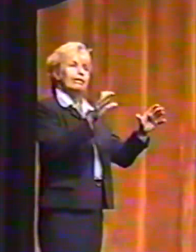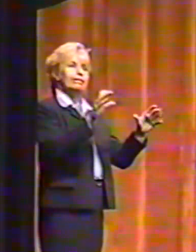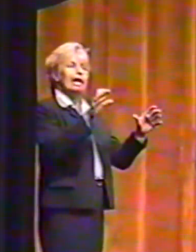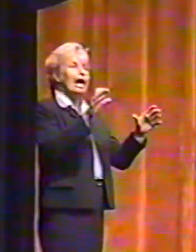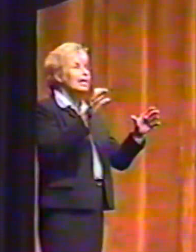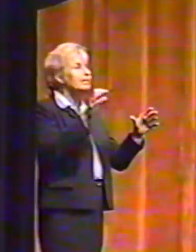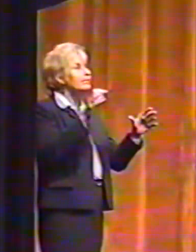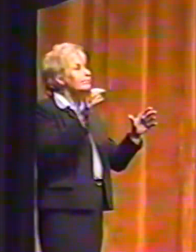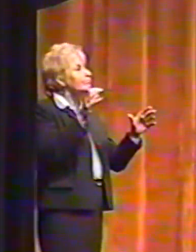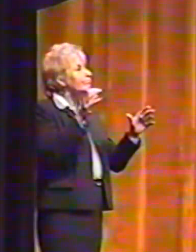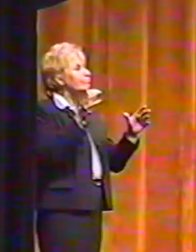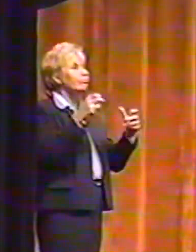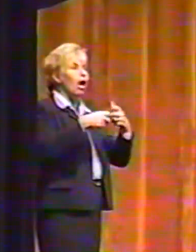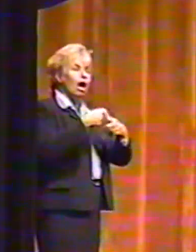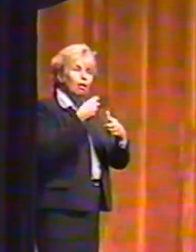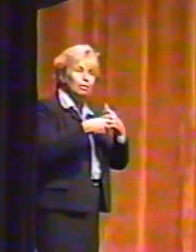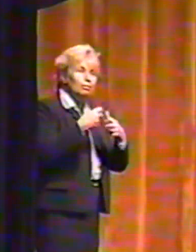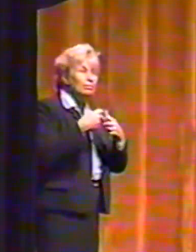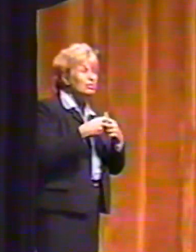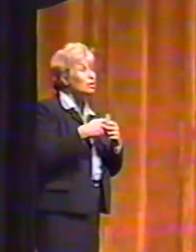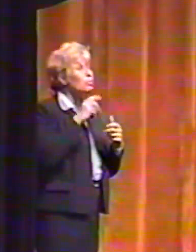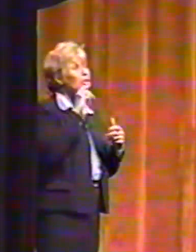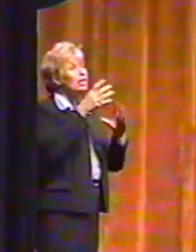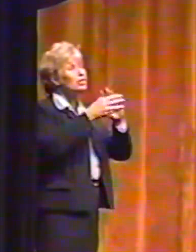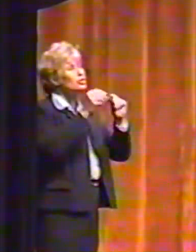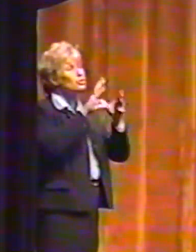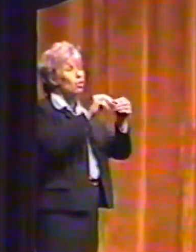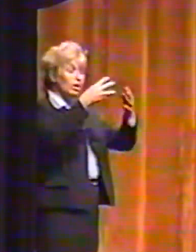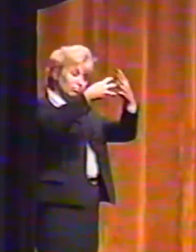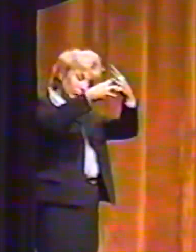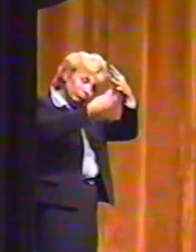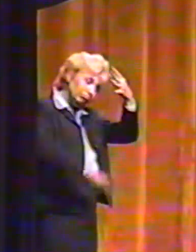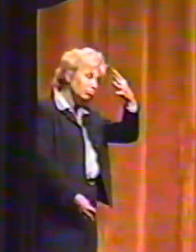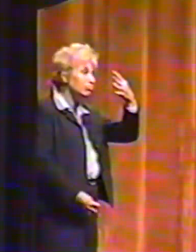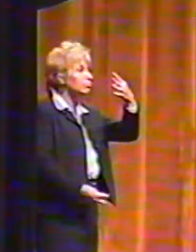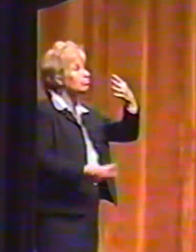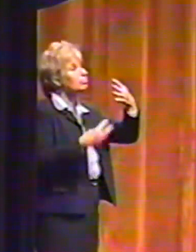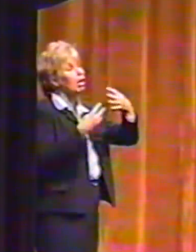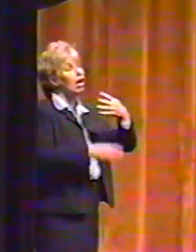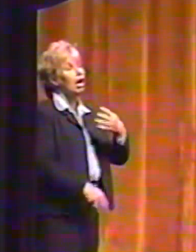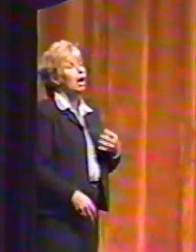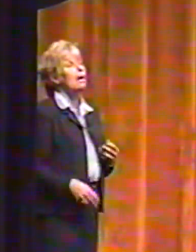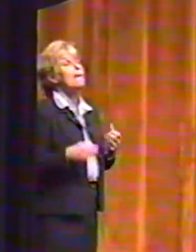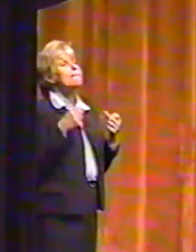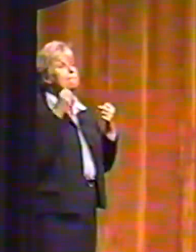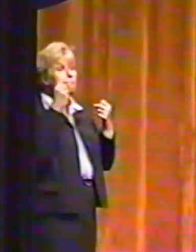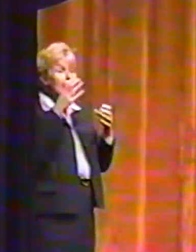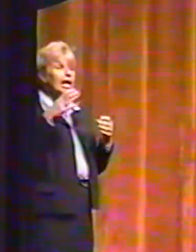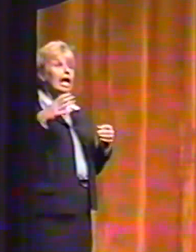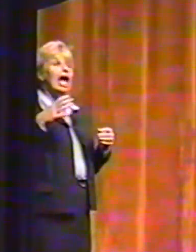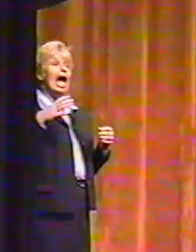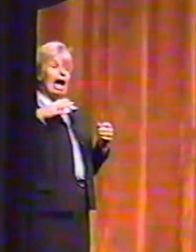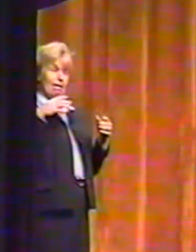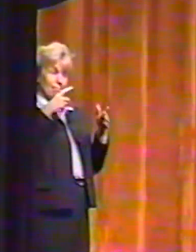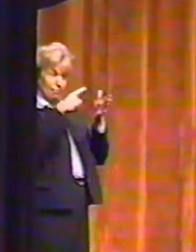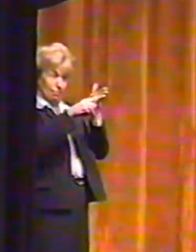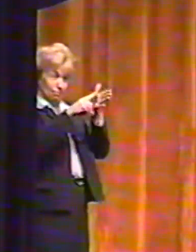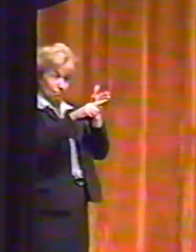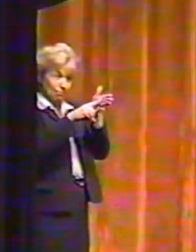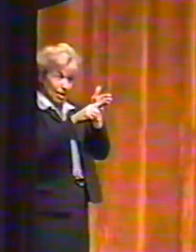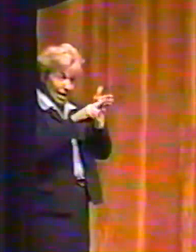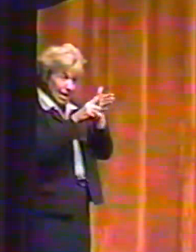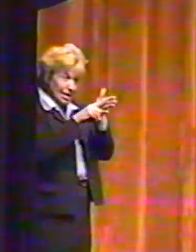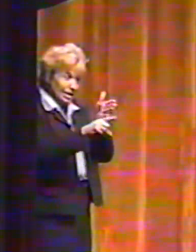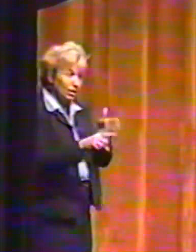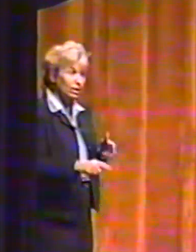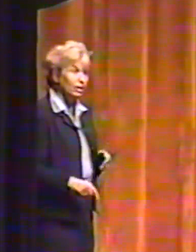on, and many of them were backed by congressional investigations, inspector general reports, and audits